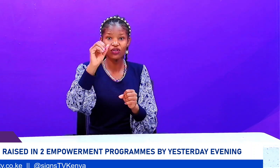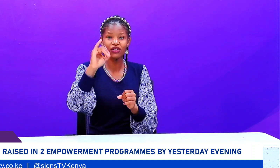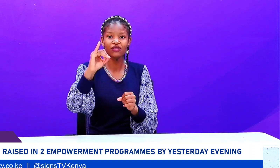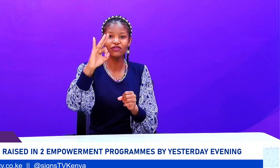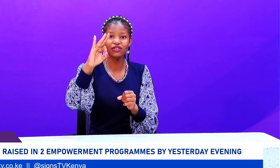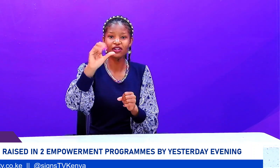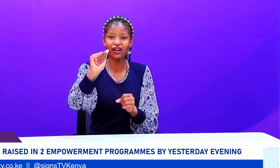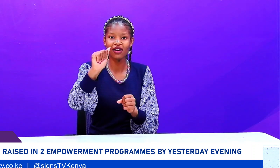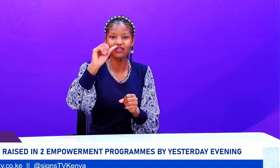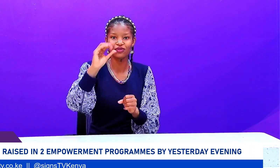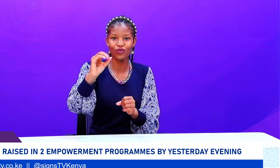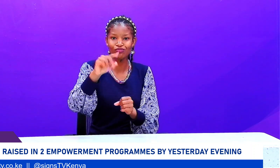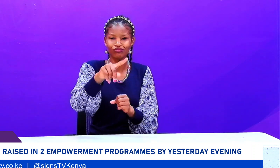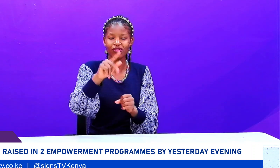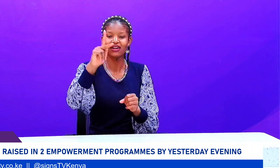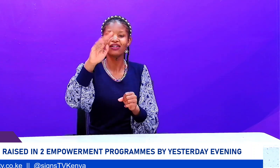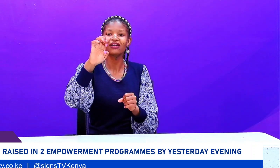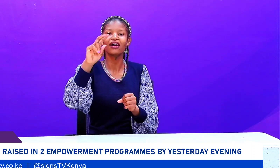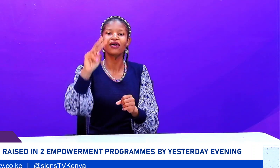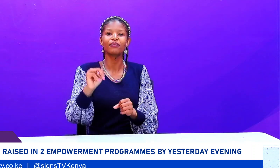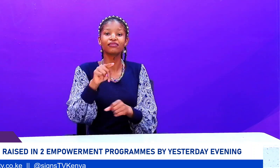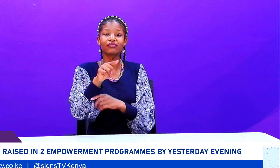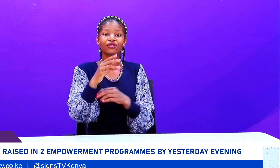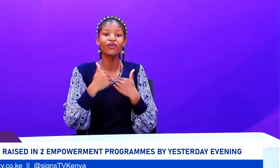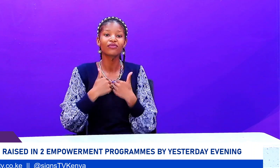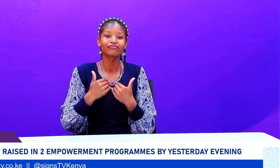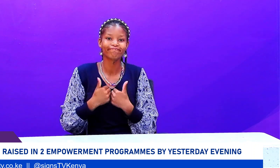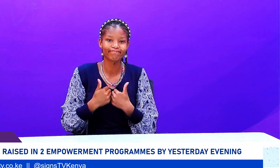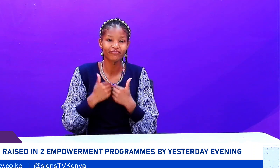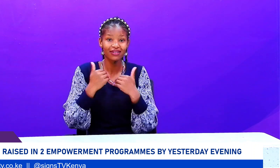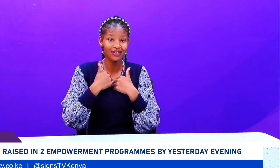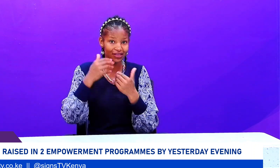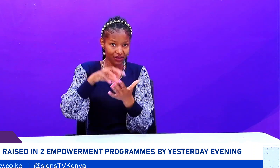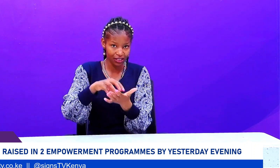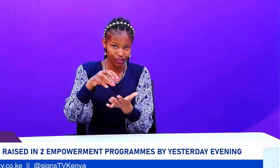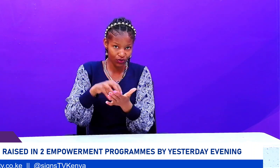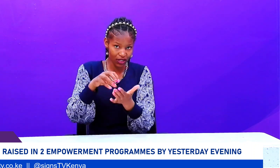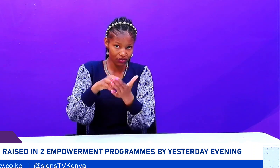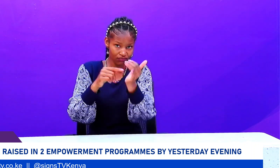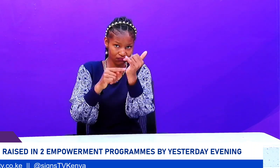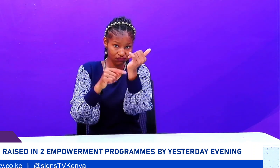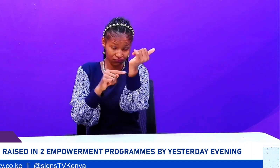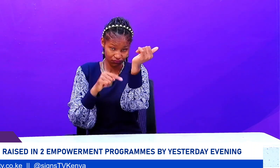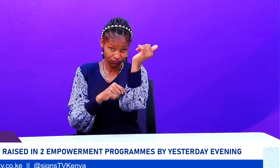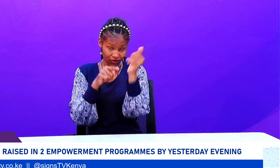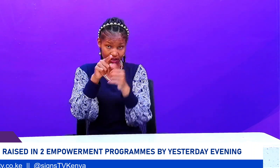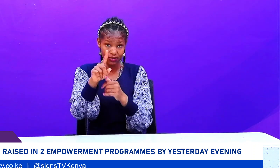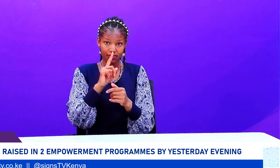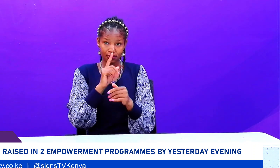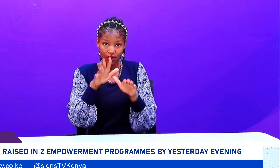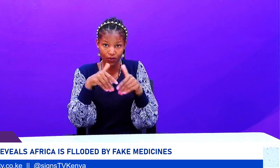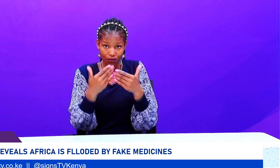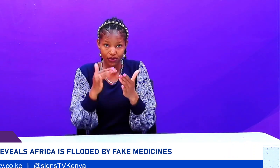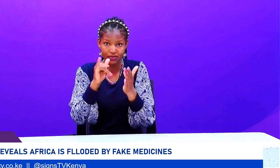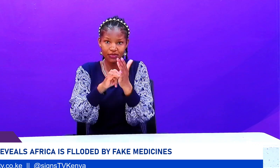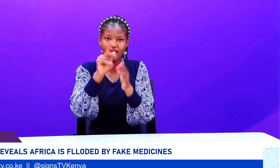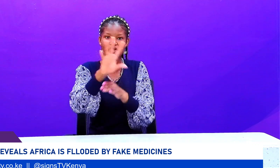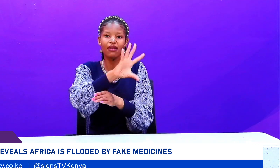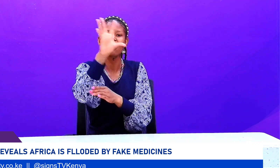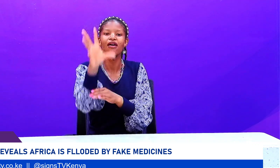Moving on, the Deputy CEO of Sifao Ken